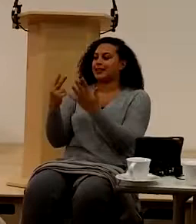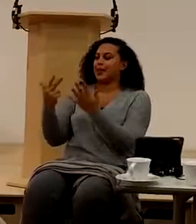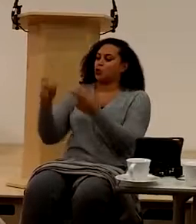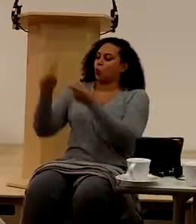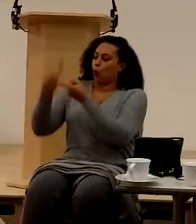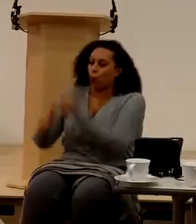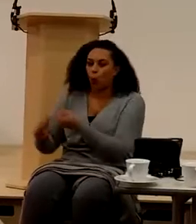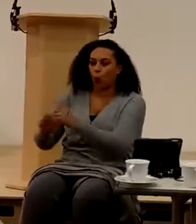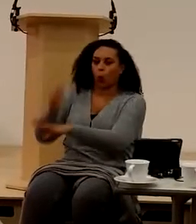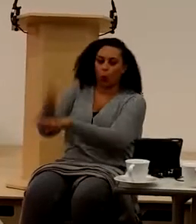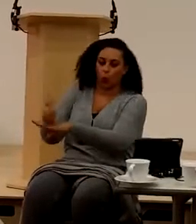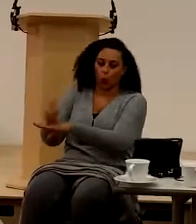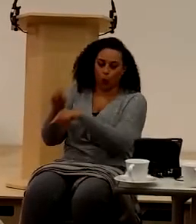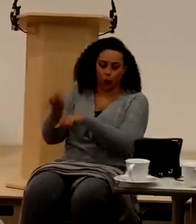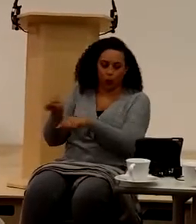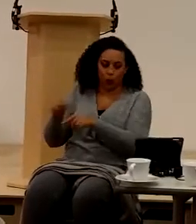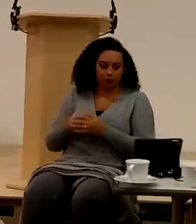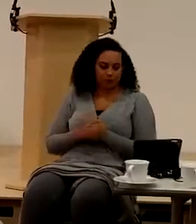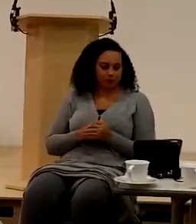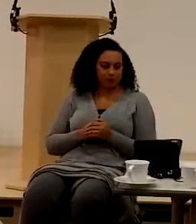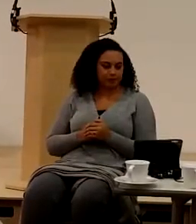122 members.